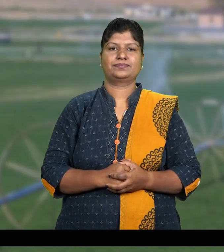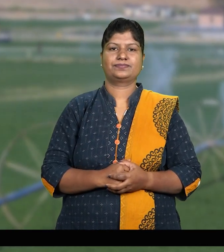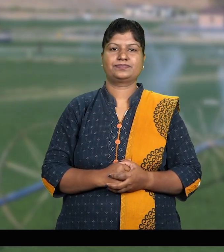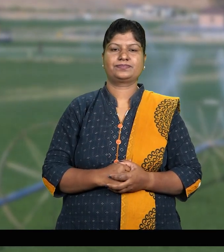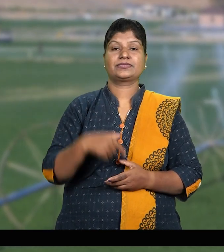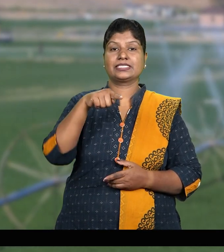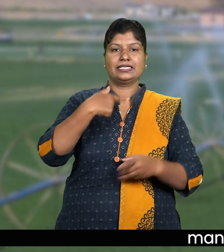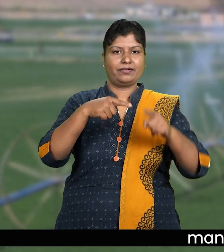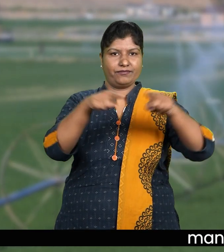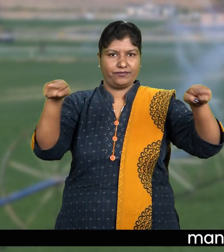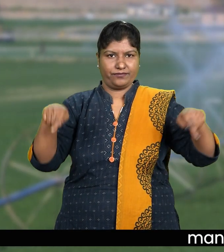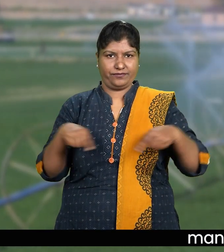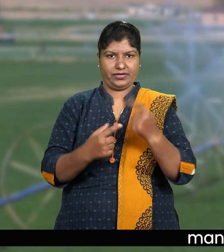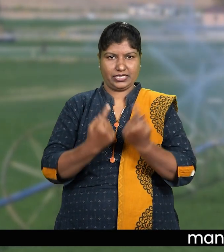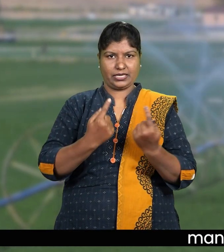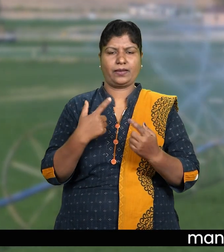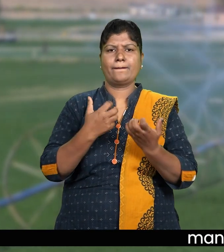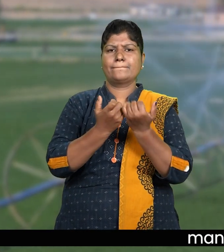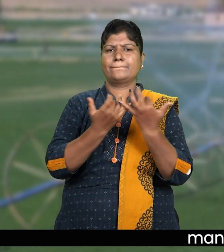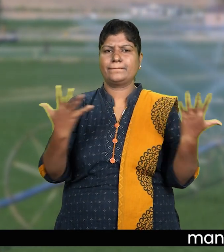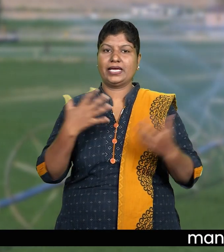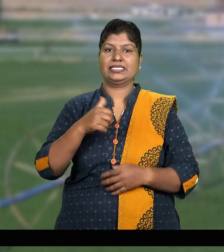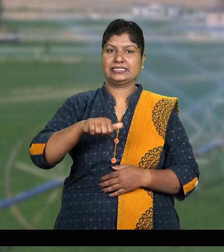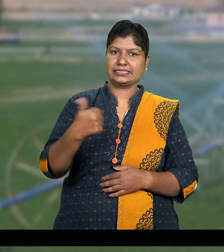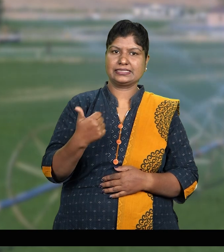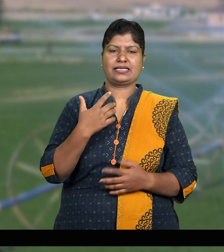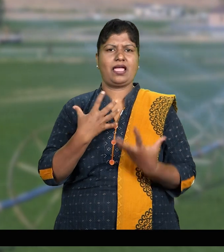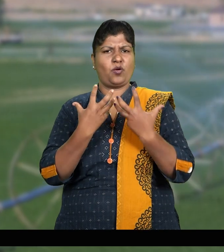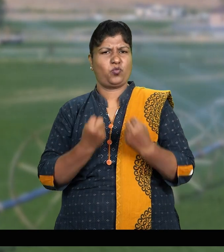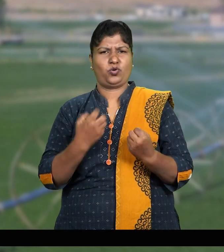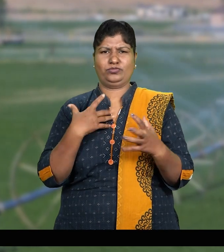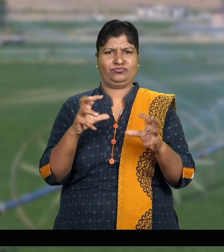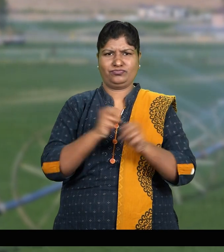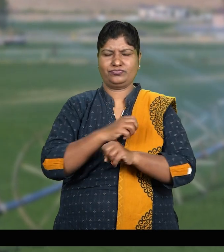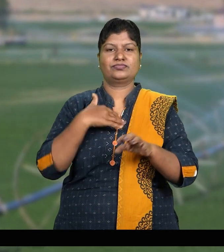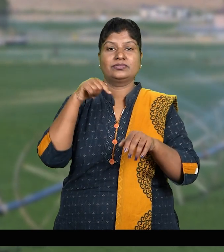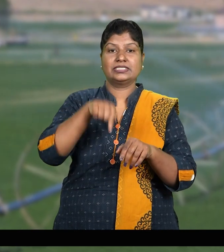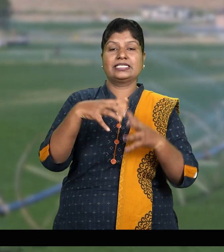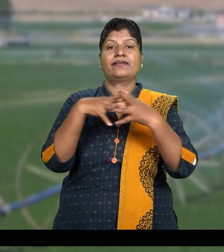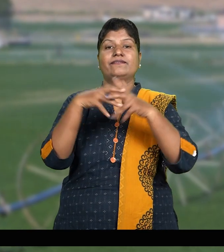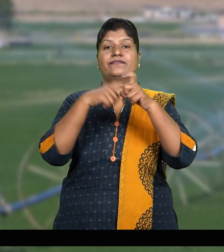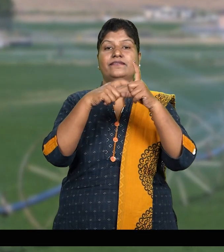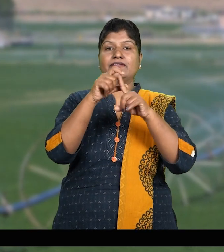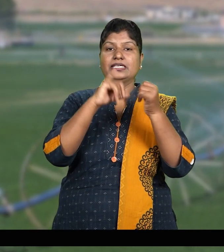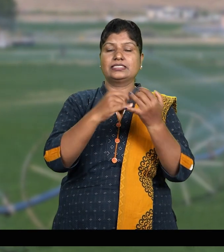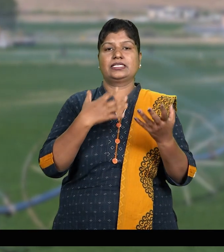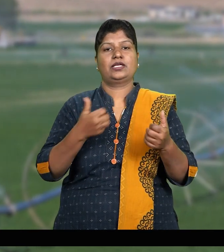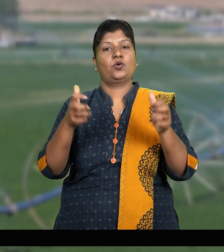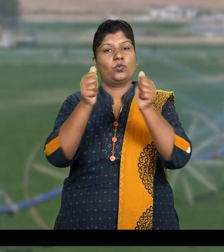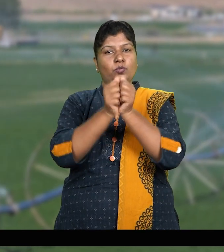In a field, many other undesirable plants may grow naturally along with the crop.